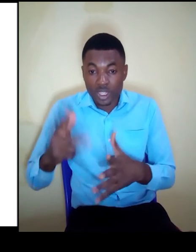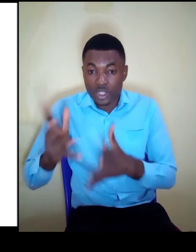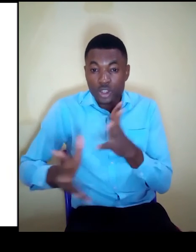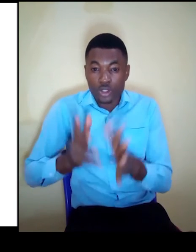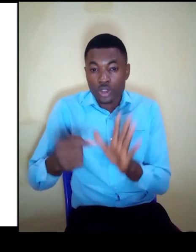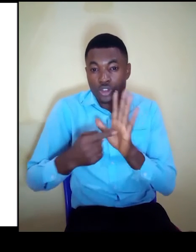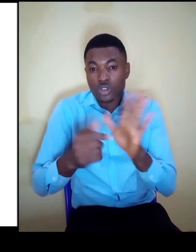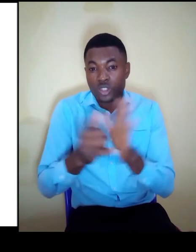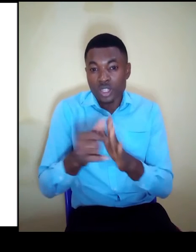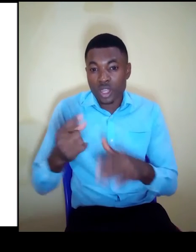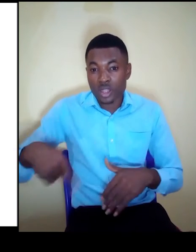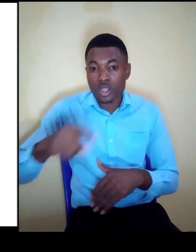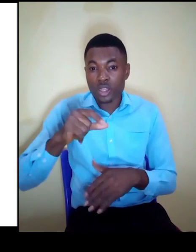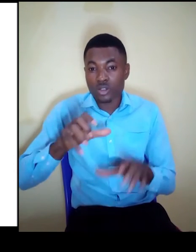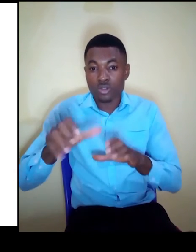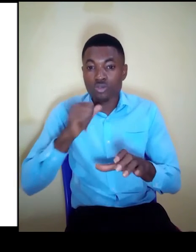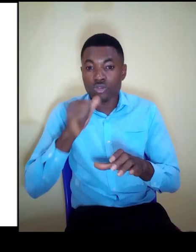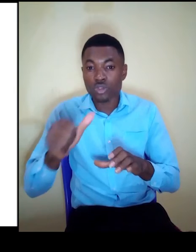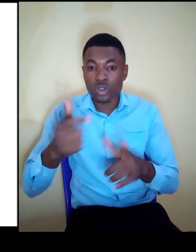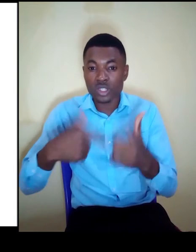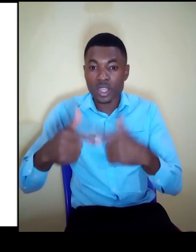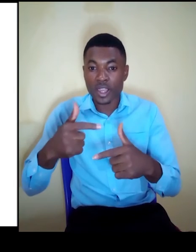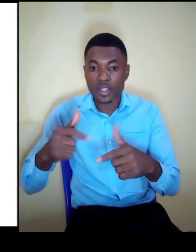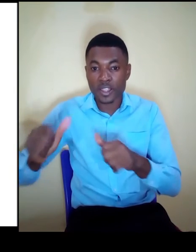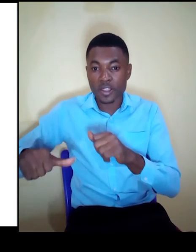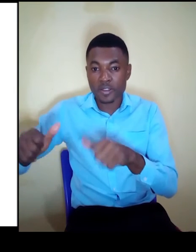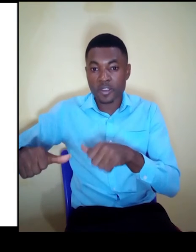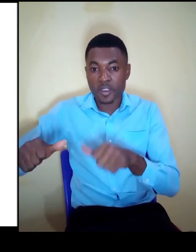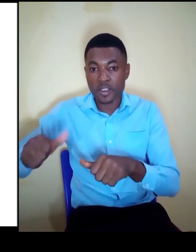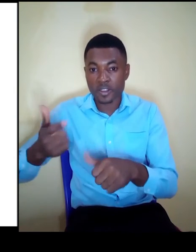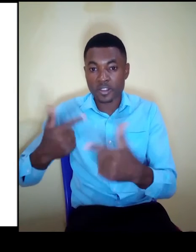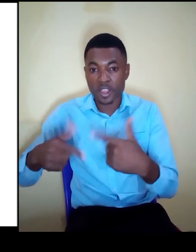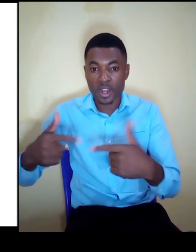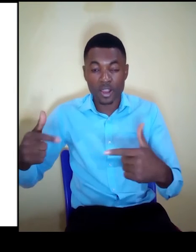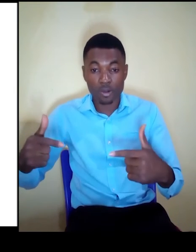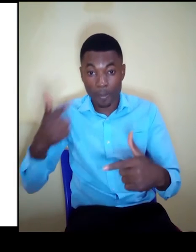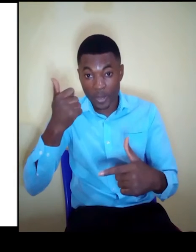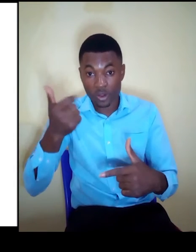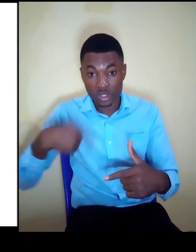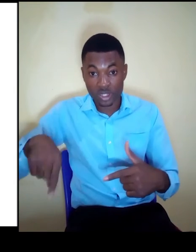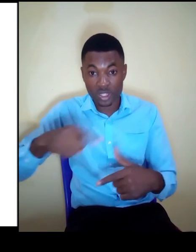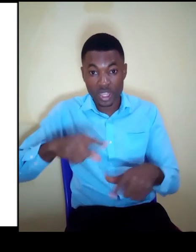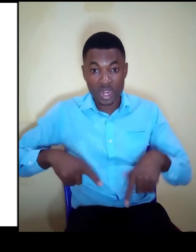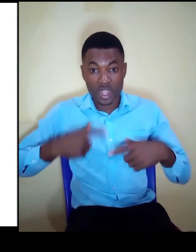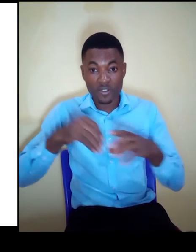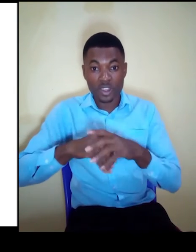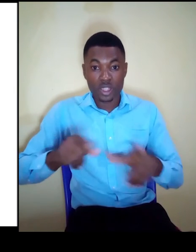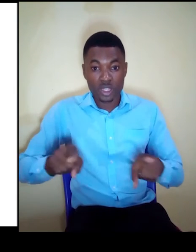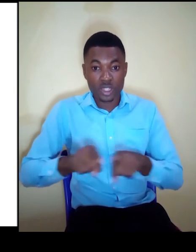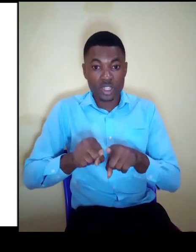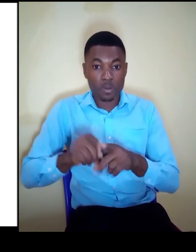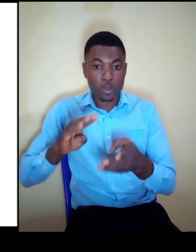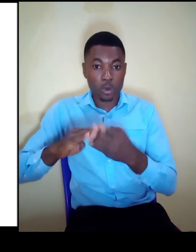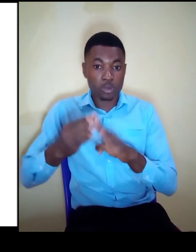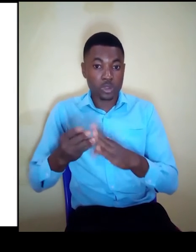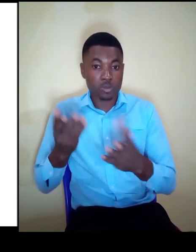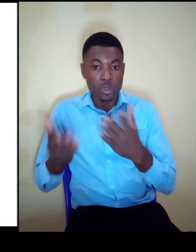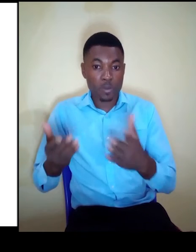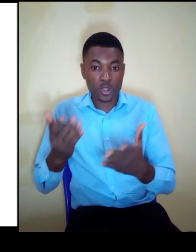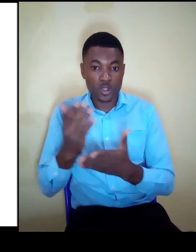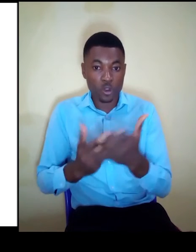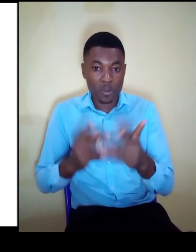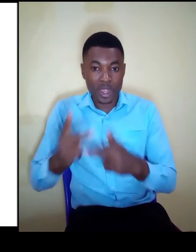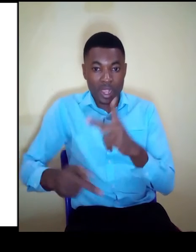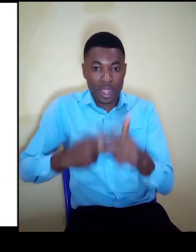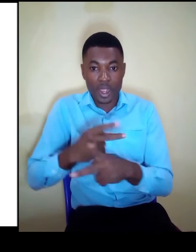not sign Adambobe Sign Language. Since they live in the same community, there is some form of contact.